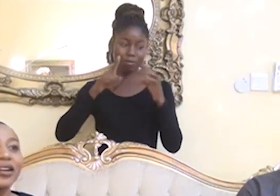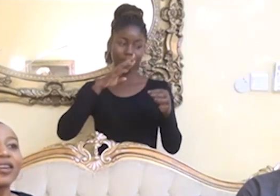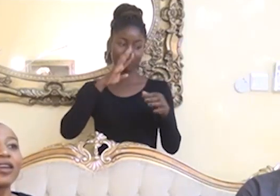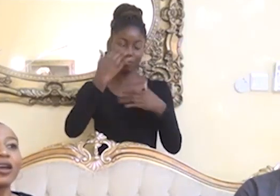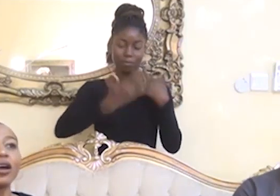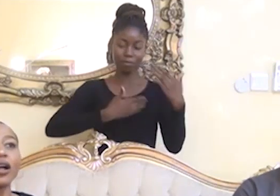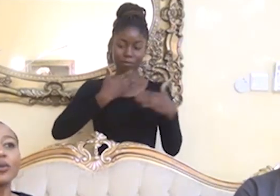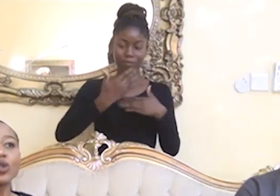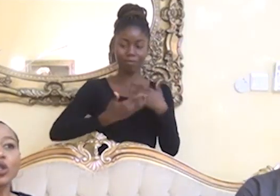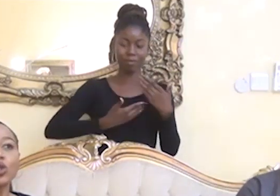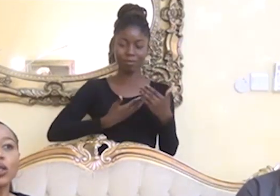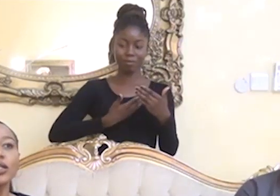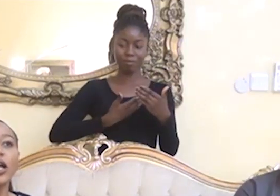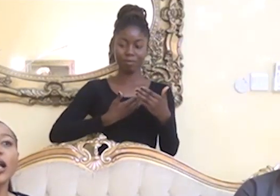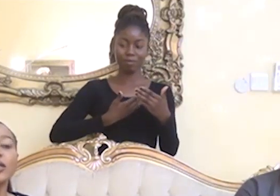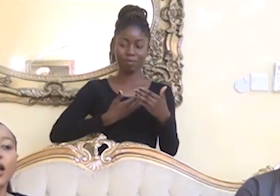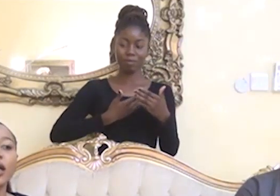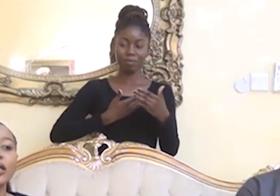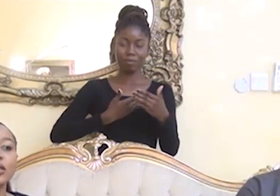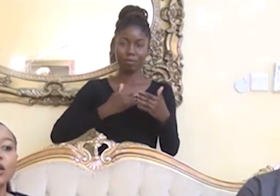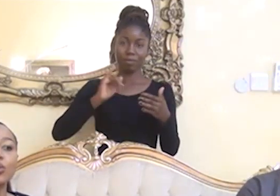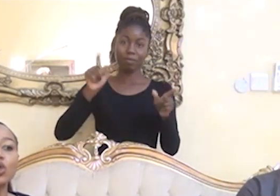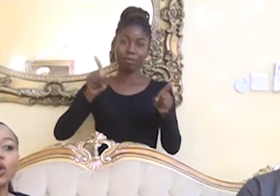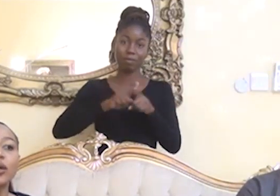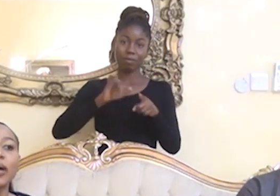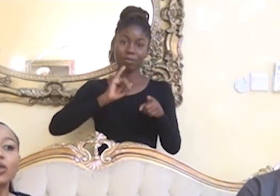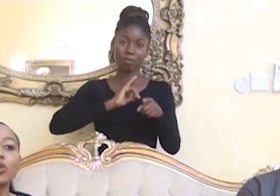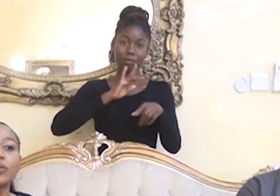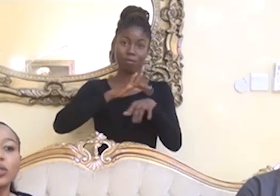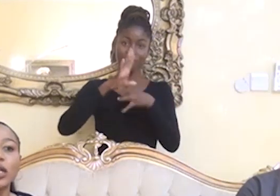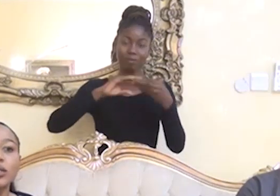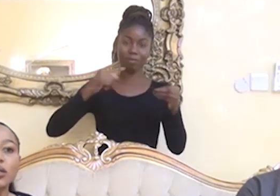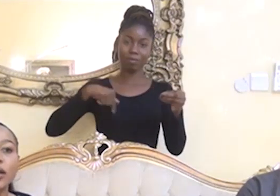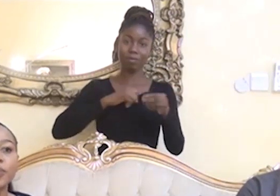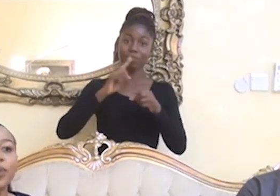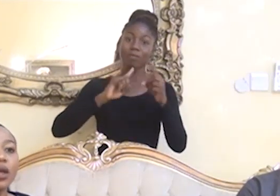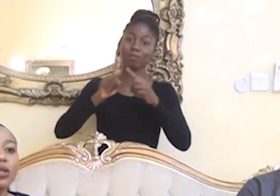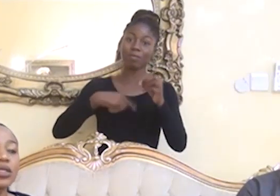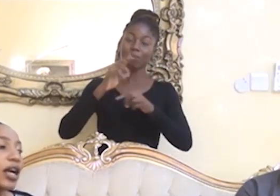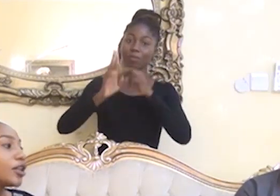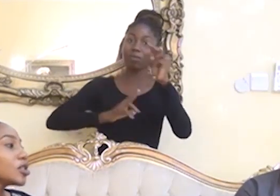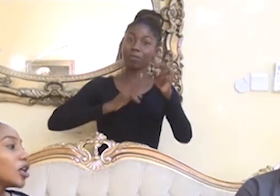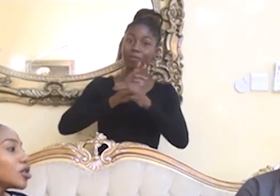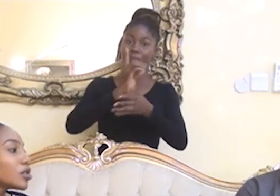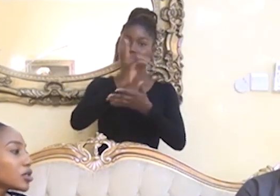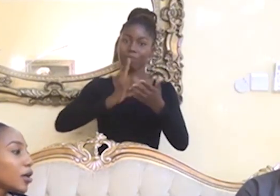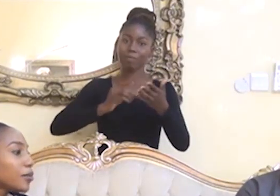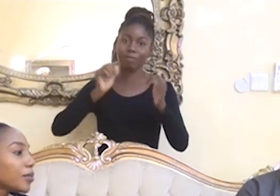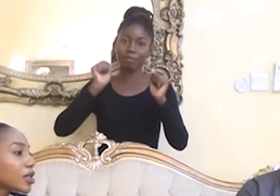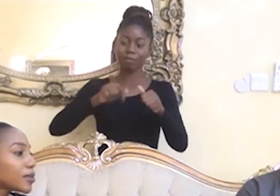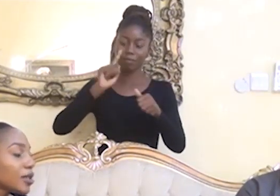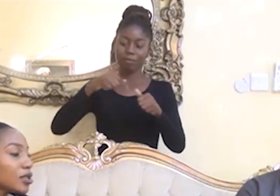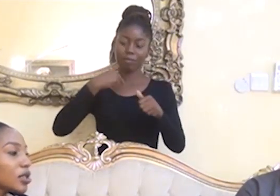sir. And today, as I earlier said, we'll be talking about the universal design. Sir, can you tell us the